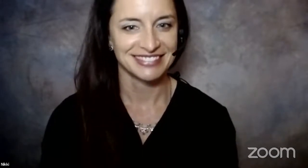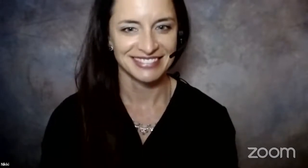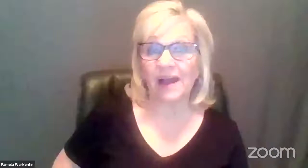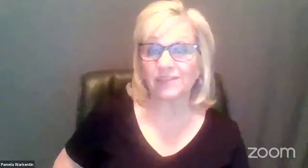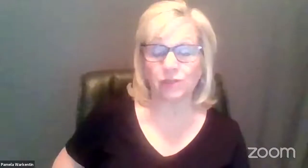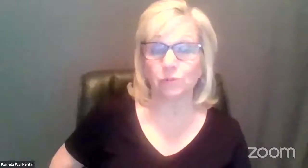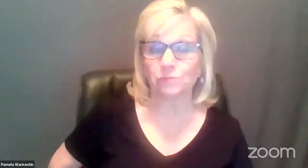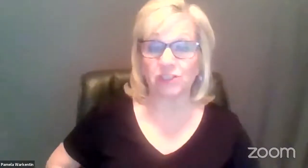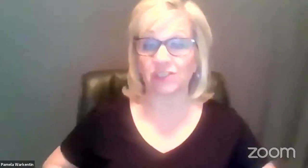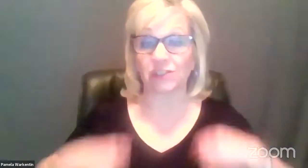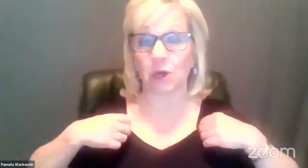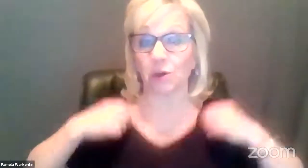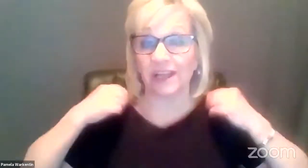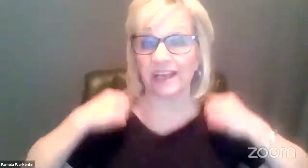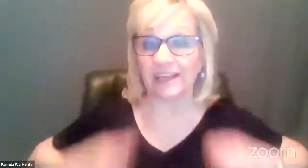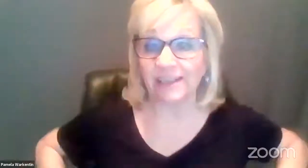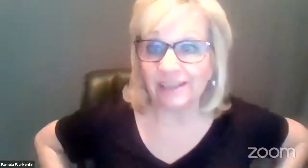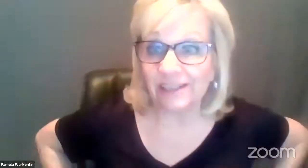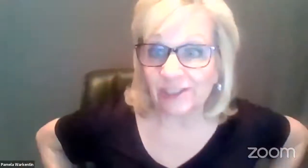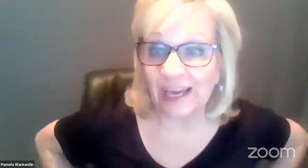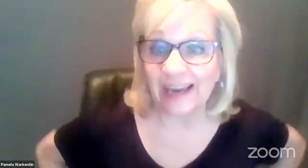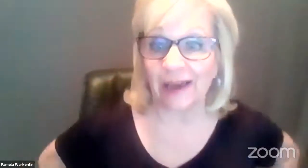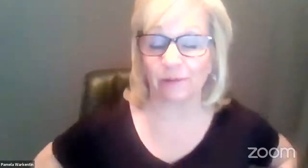Oh, my Zoom just totally shut down.